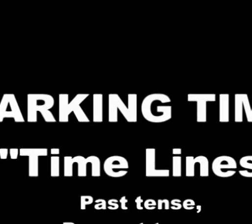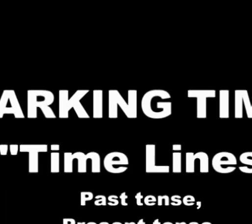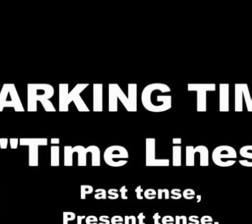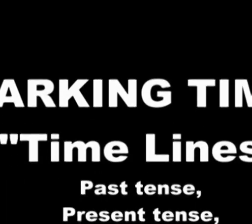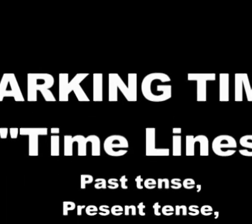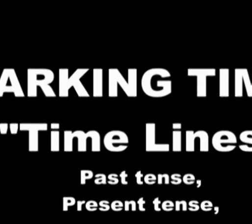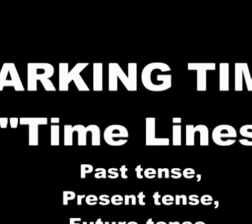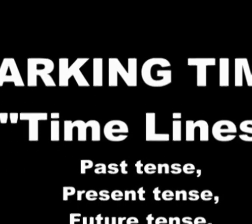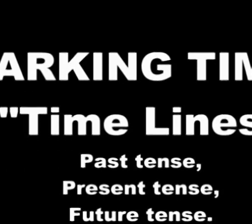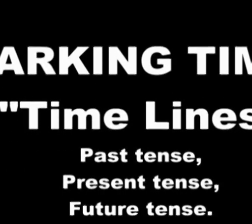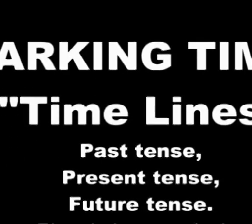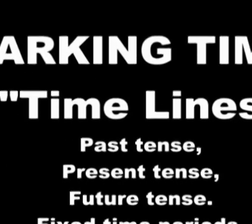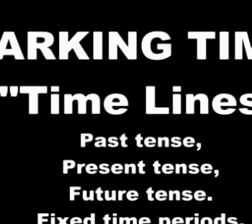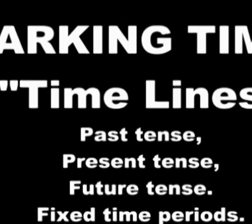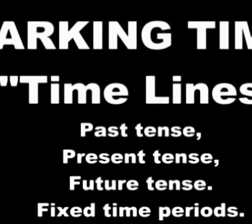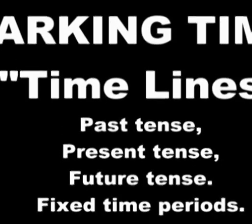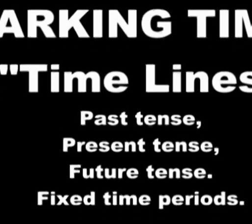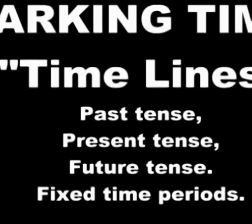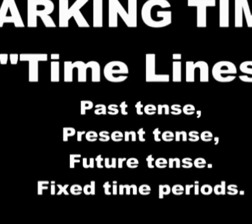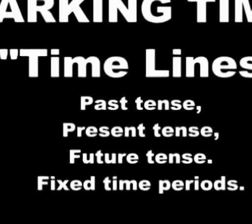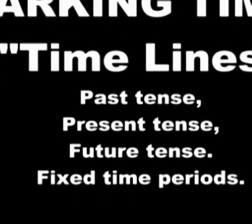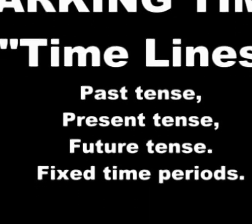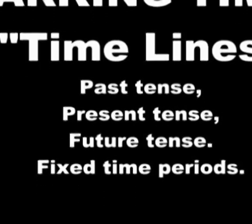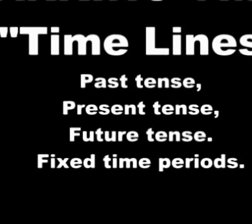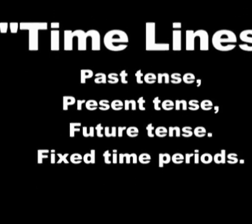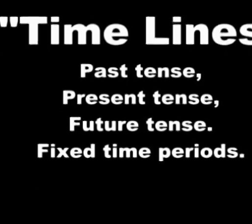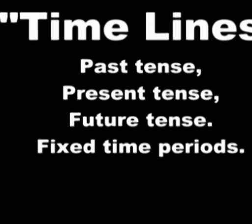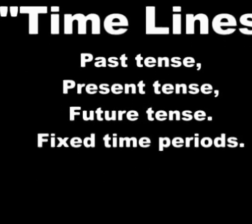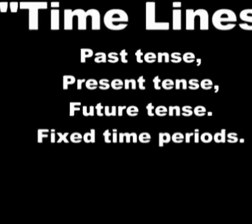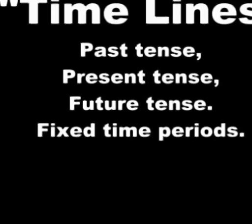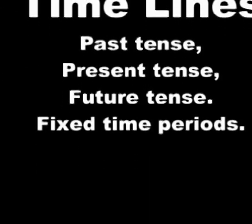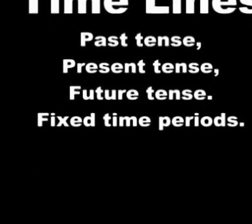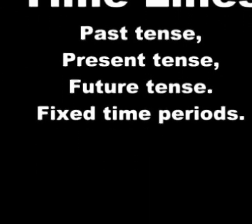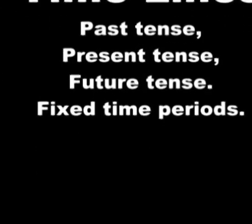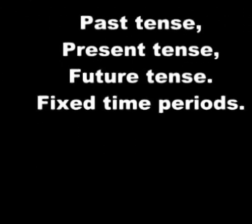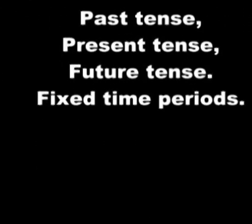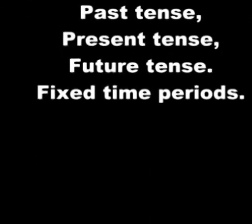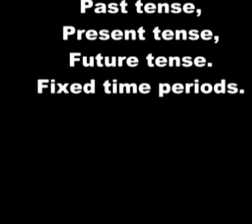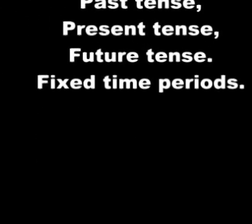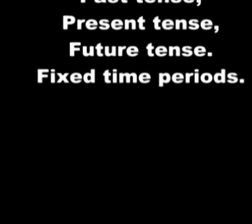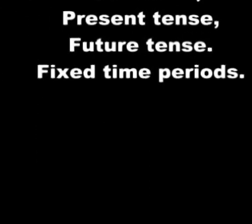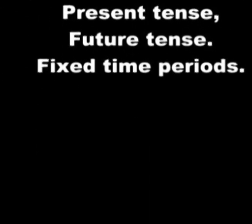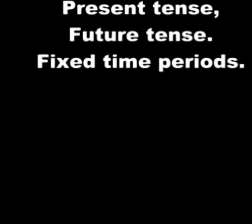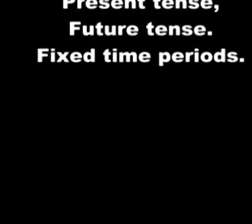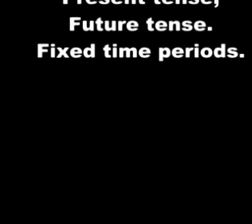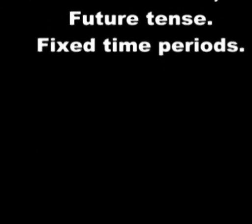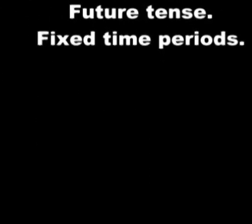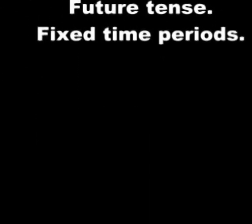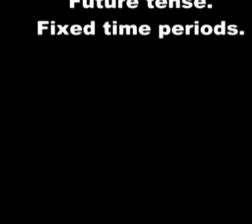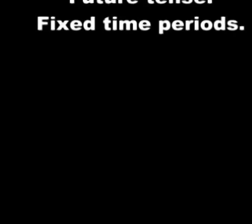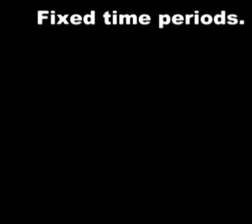Marking time with timelines, past tense, present tense, future tense, and fixed time